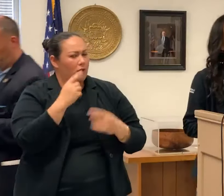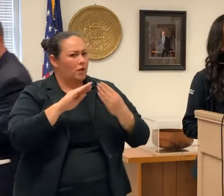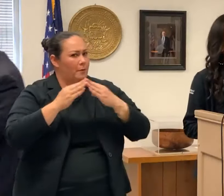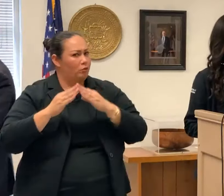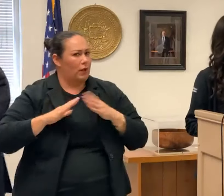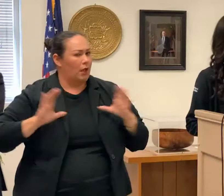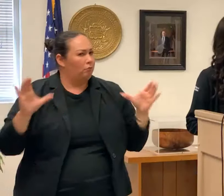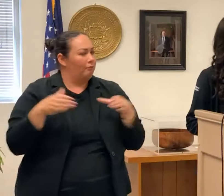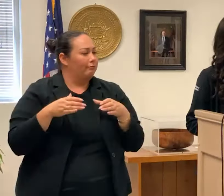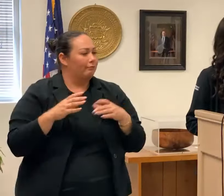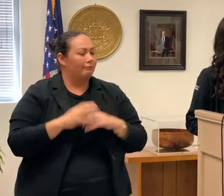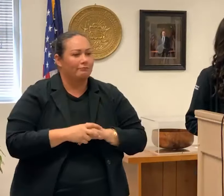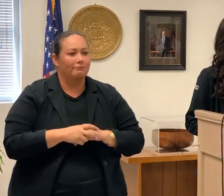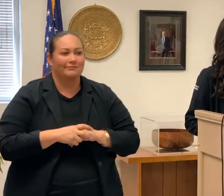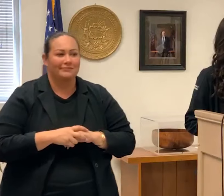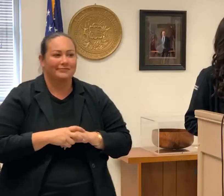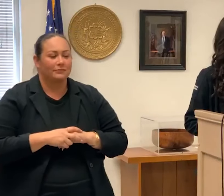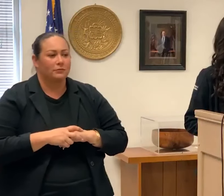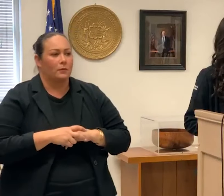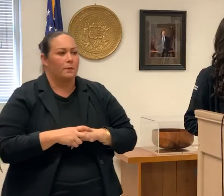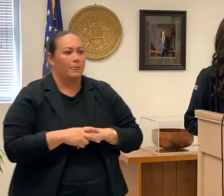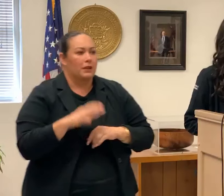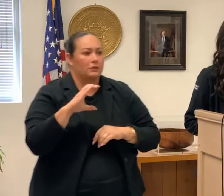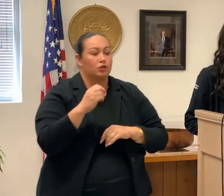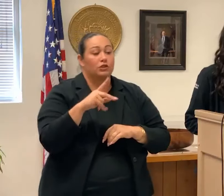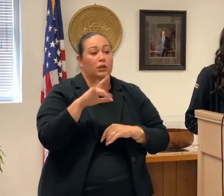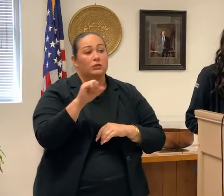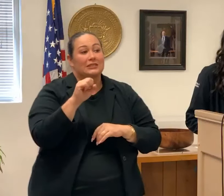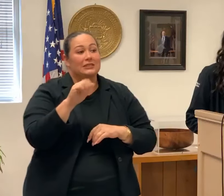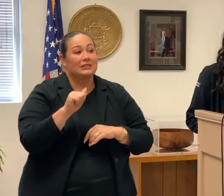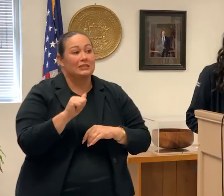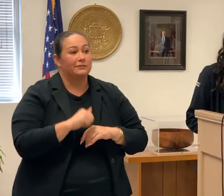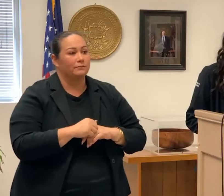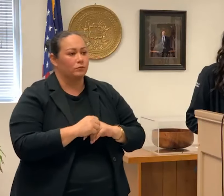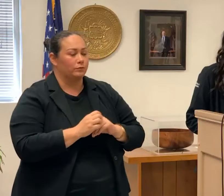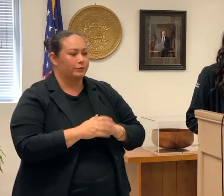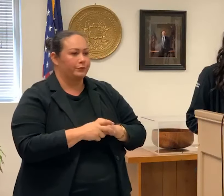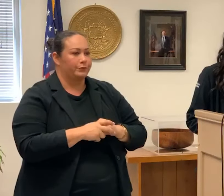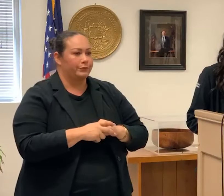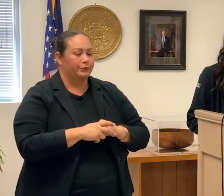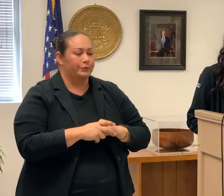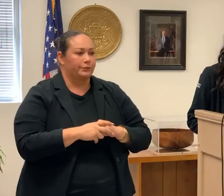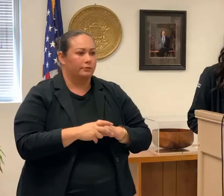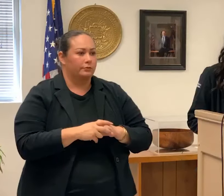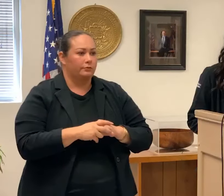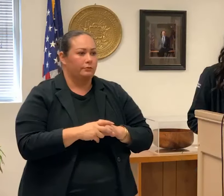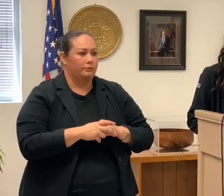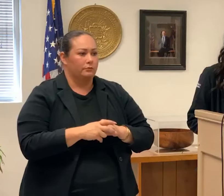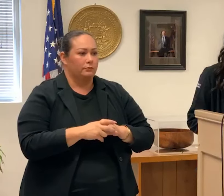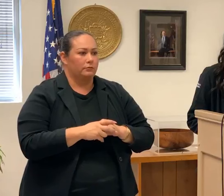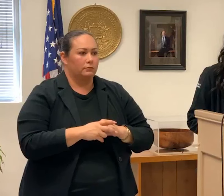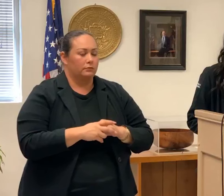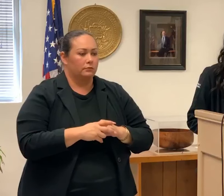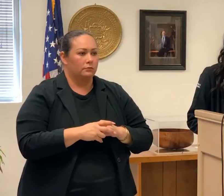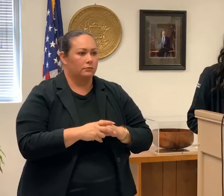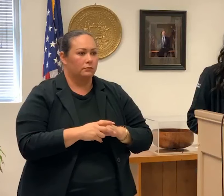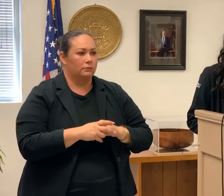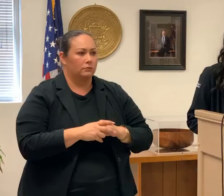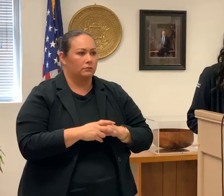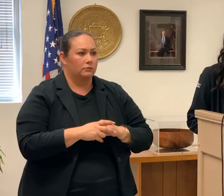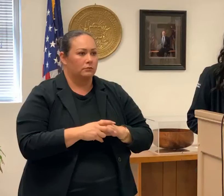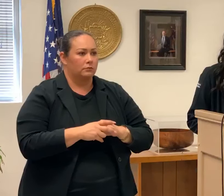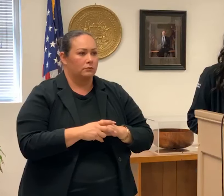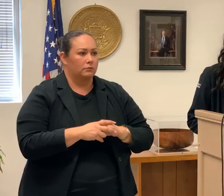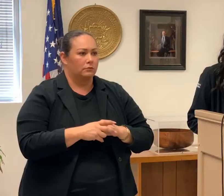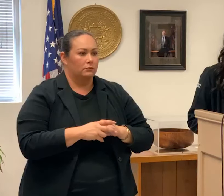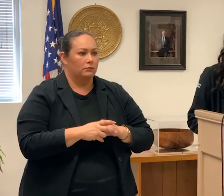Chelsea? Yes, I have a question for Red Cross and maybe FEMA as well, but we have specific information from people who are staying at the Sands